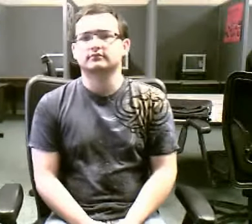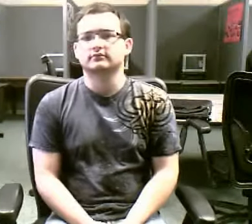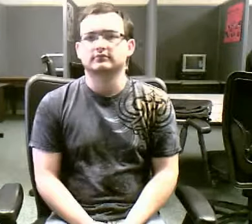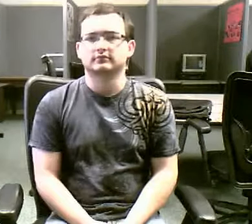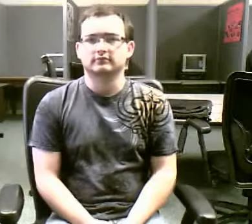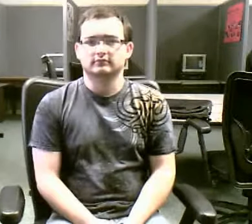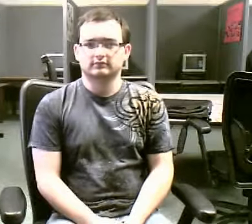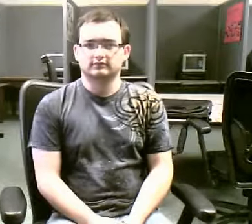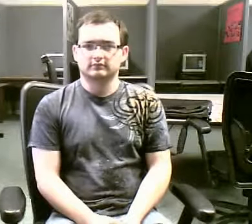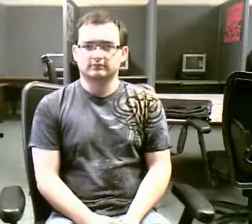Skeletal system.